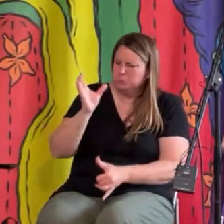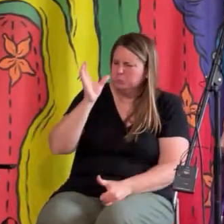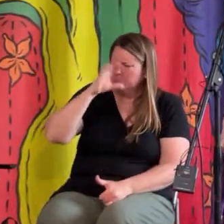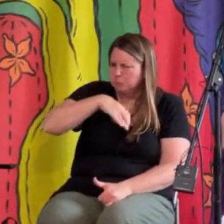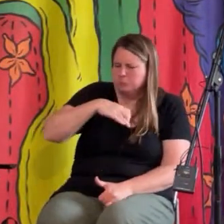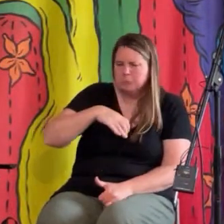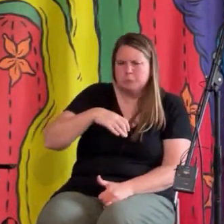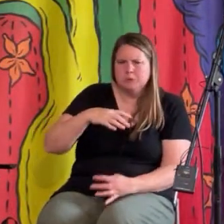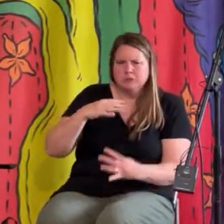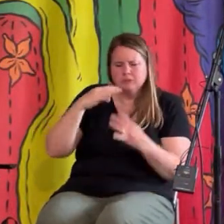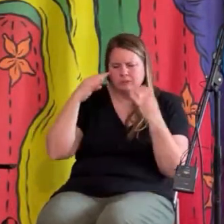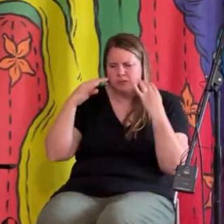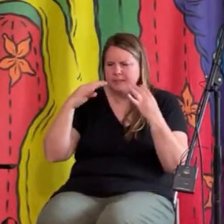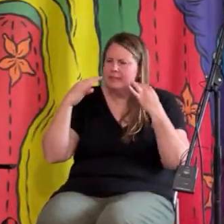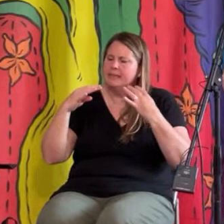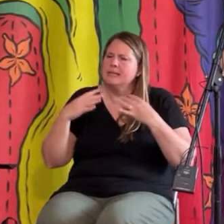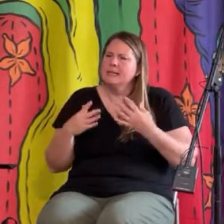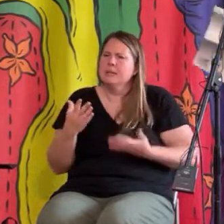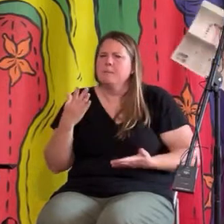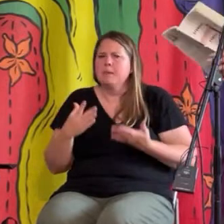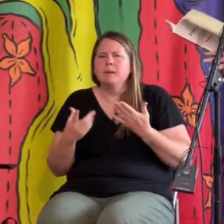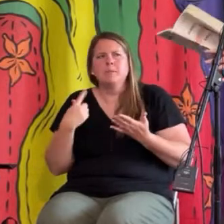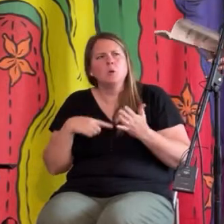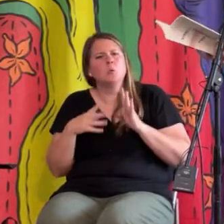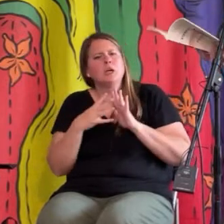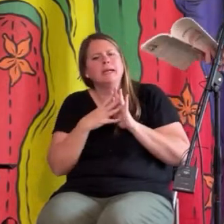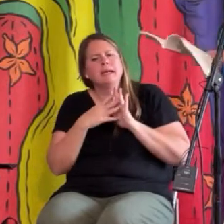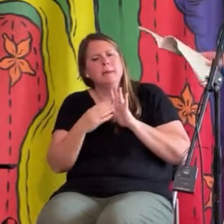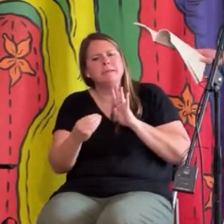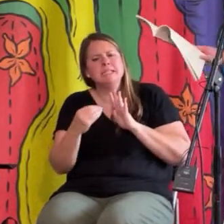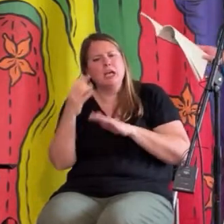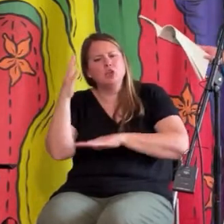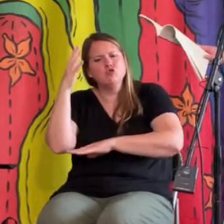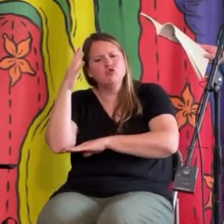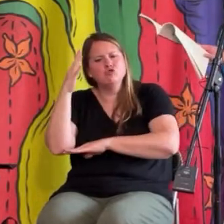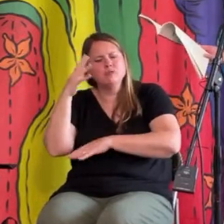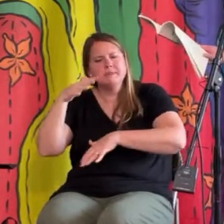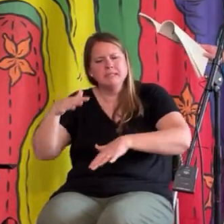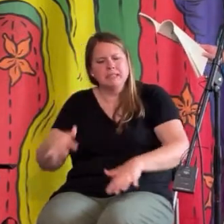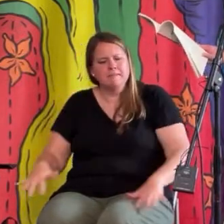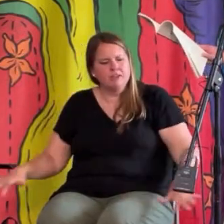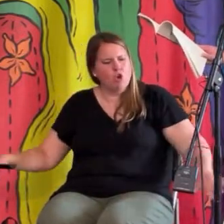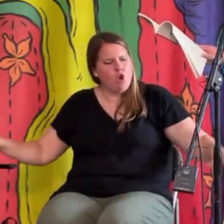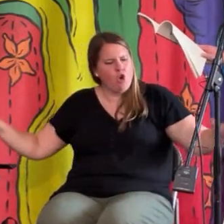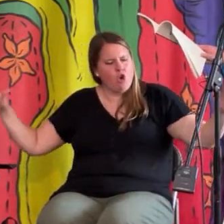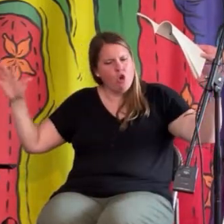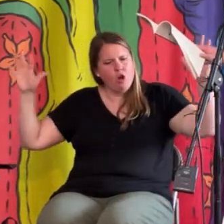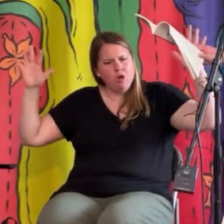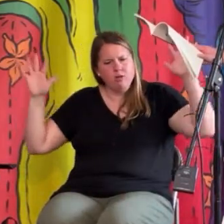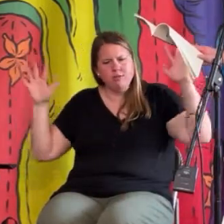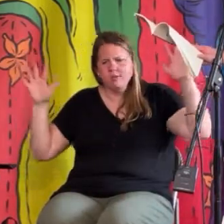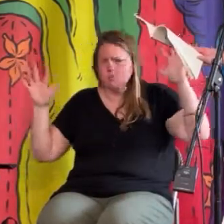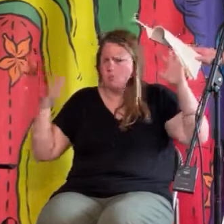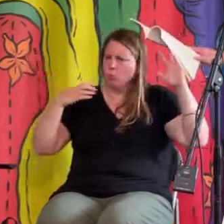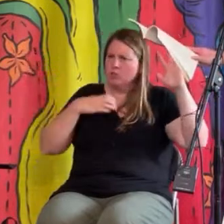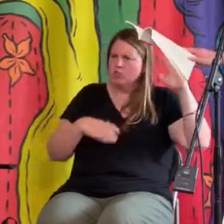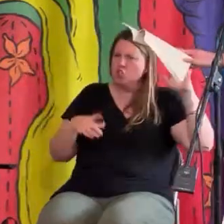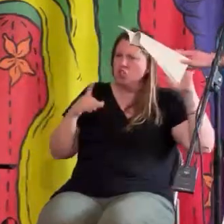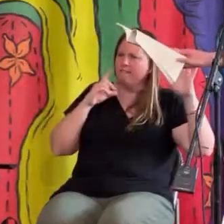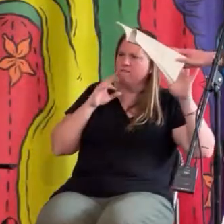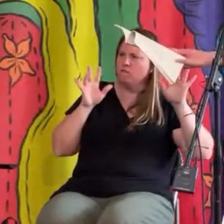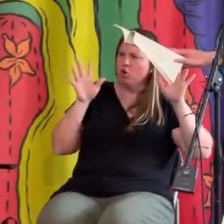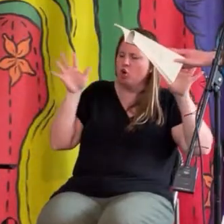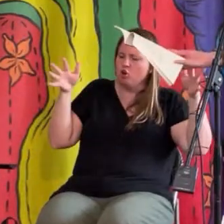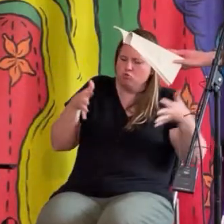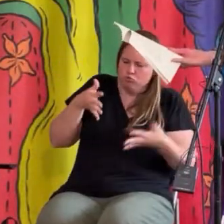madness. Perhaps we were imitating the trees, lifting our arms, wishing for roots, and then just